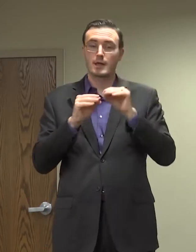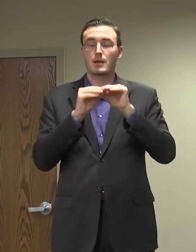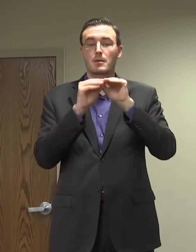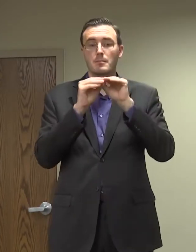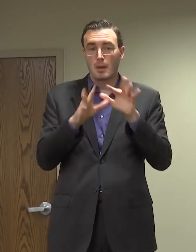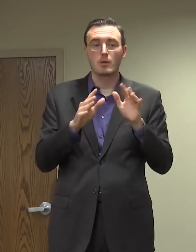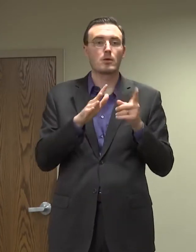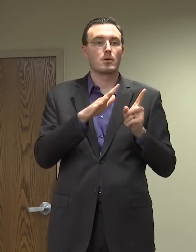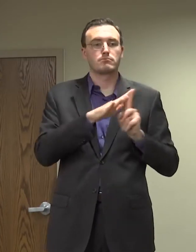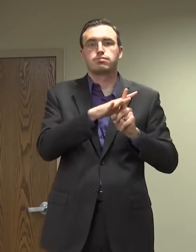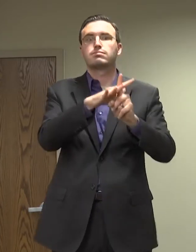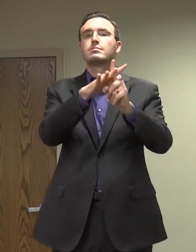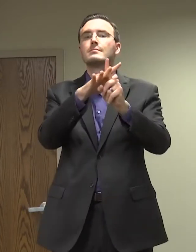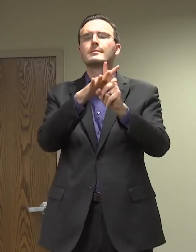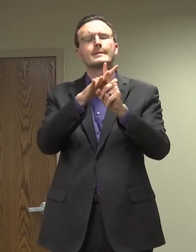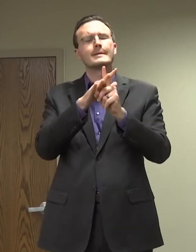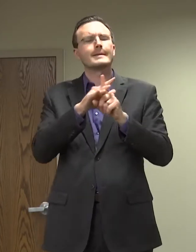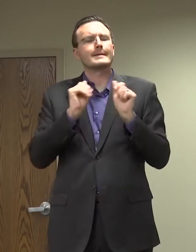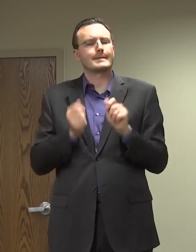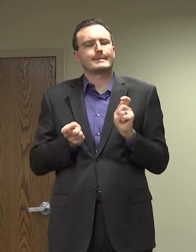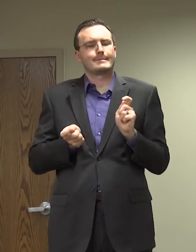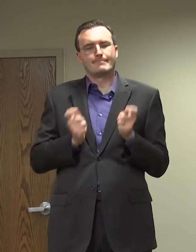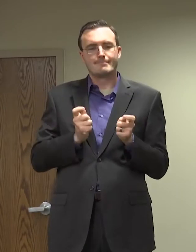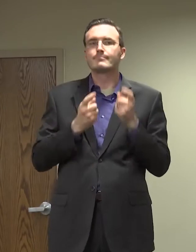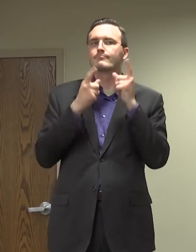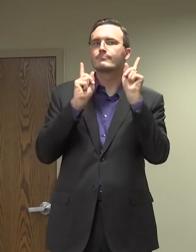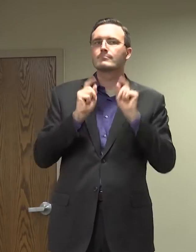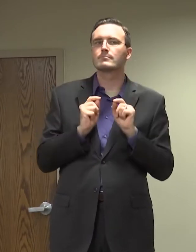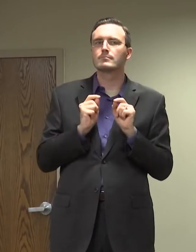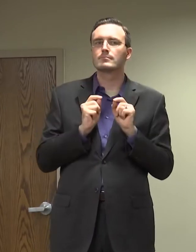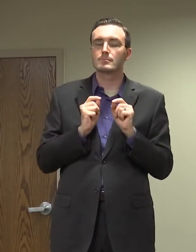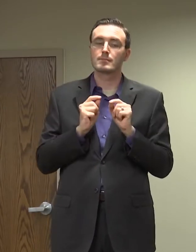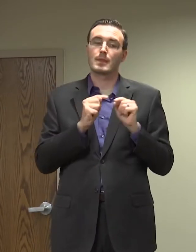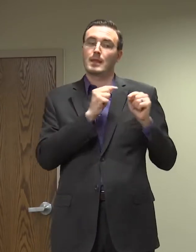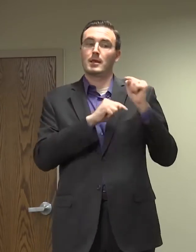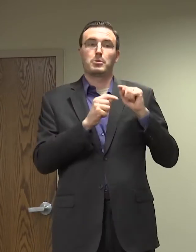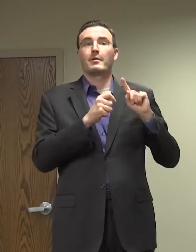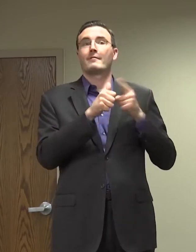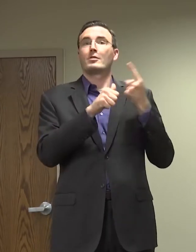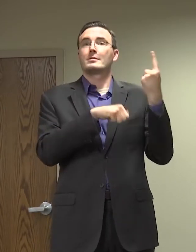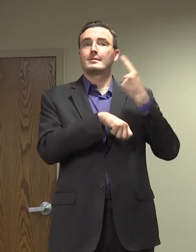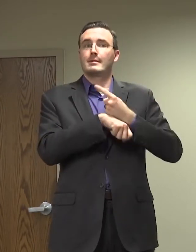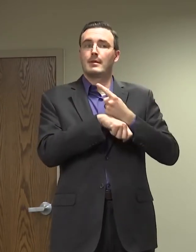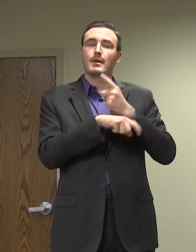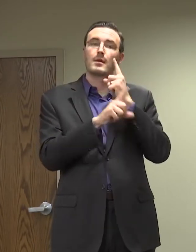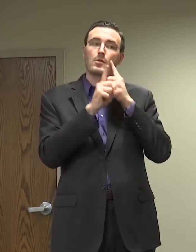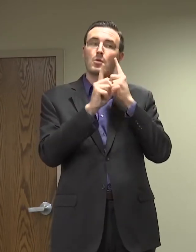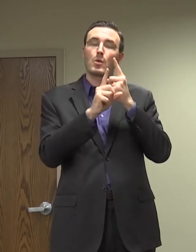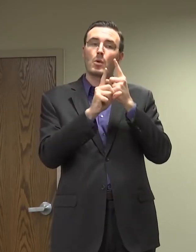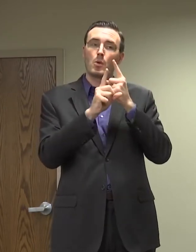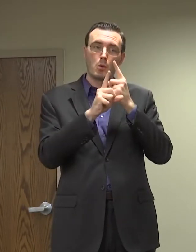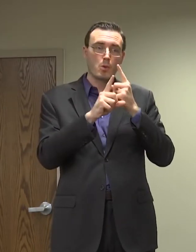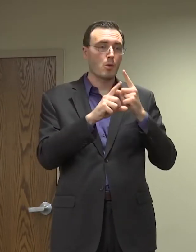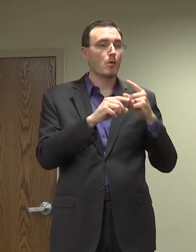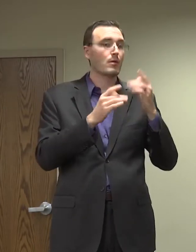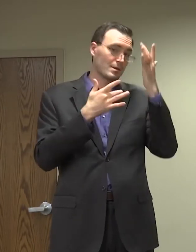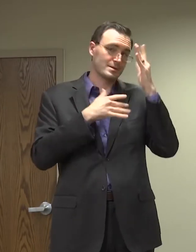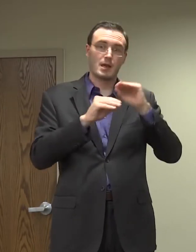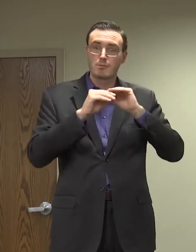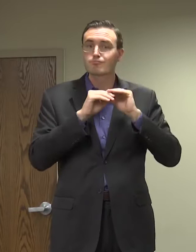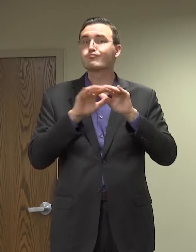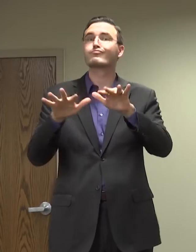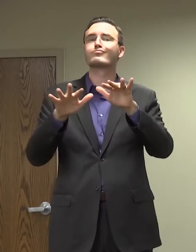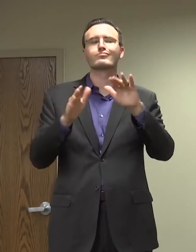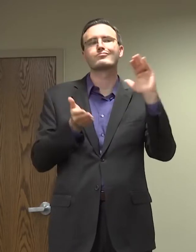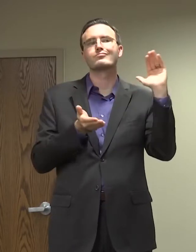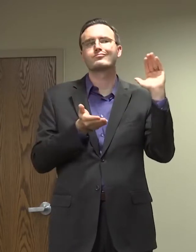COVID-19. The overall goal from day one has been continued, that flatten of the curve. The idea is that